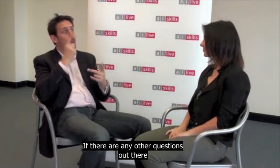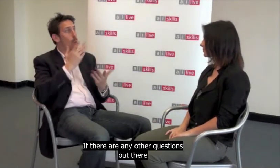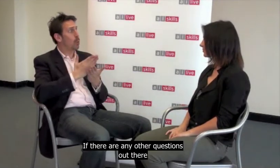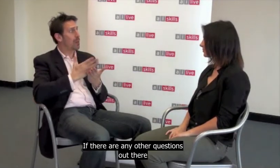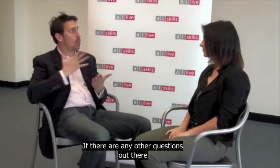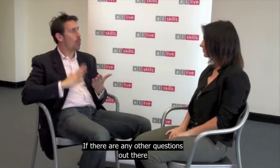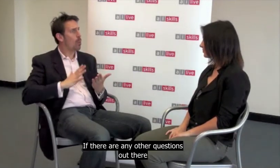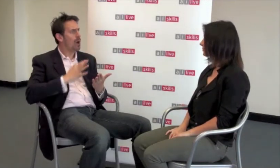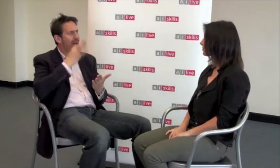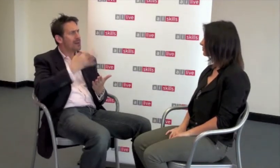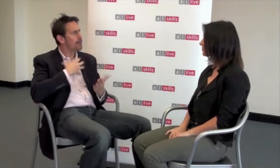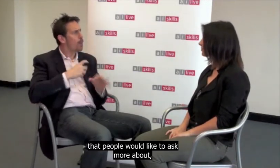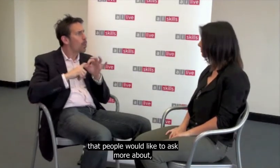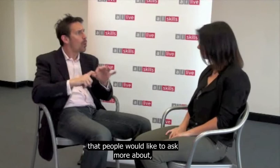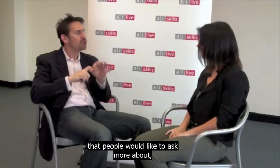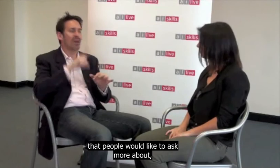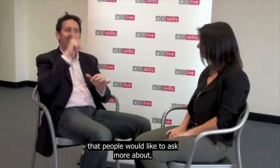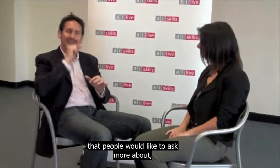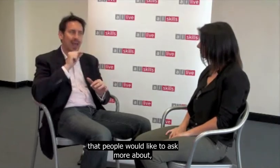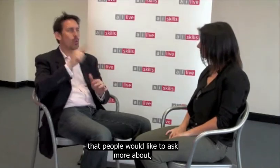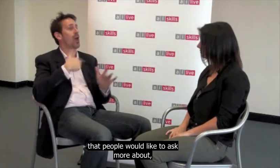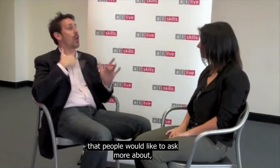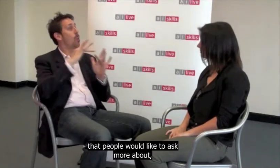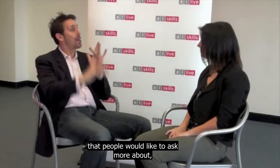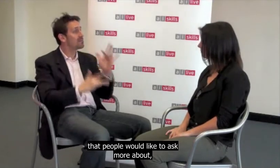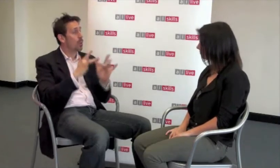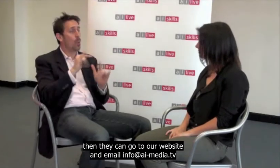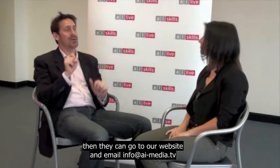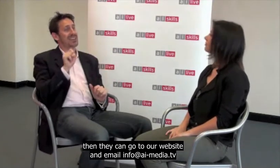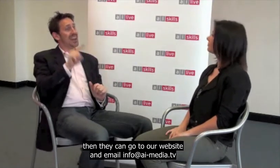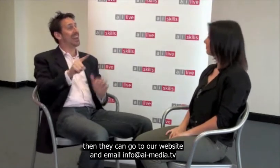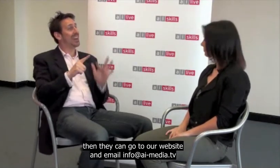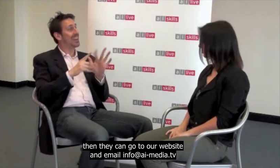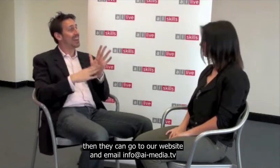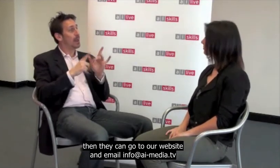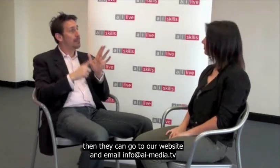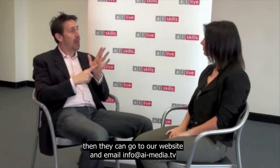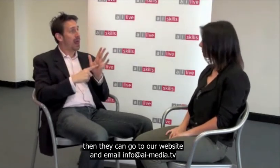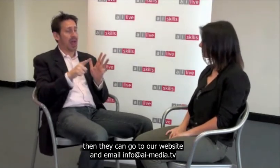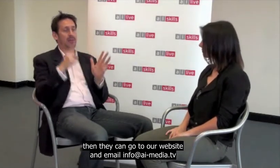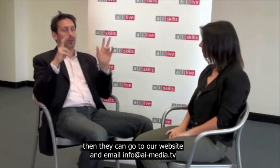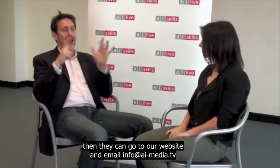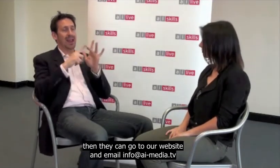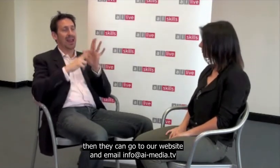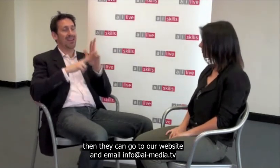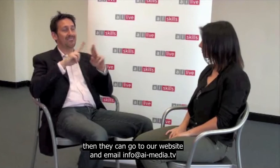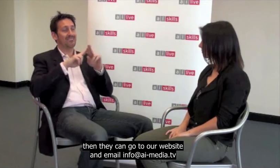out there that people would like to ask more about, then they can go to our website and email